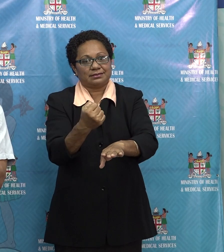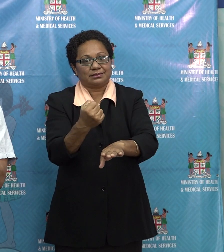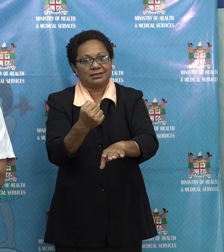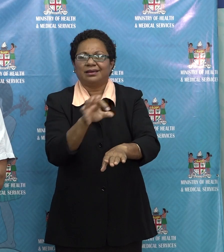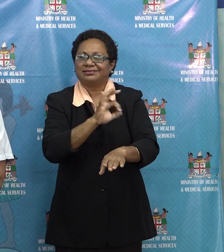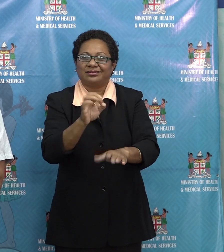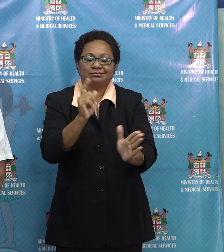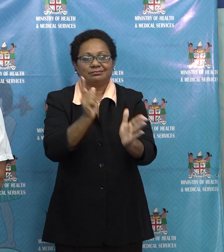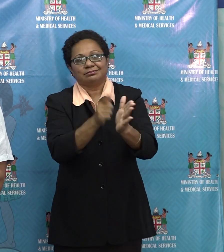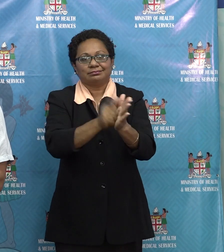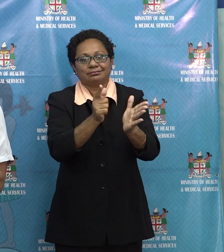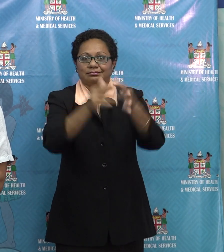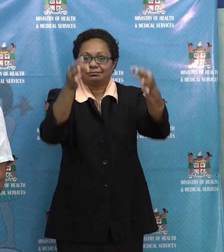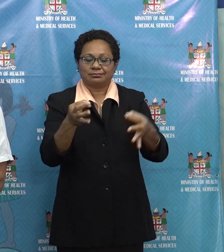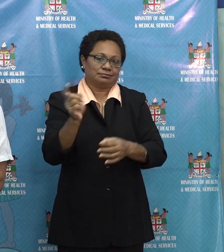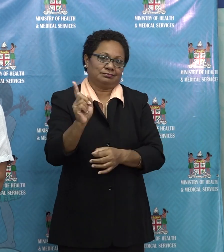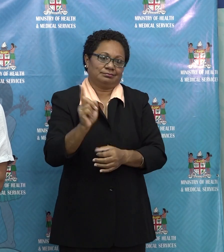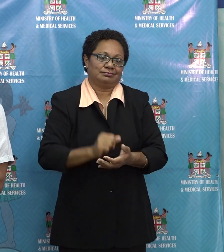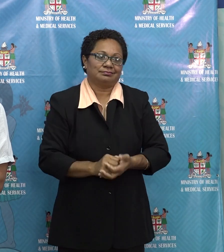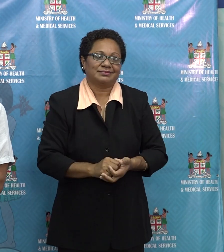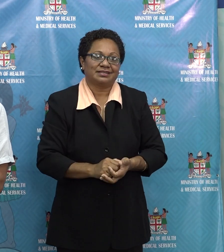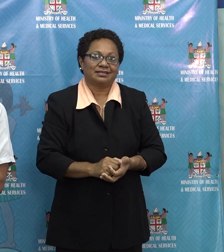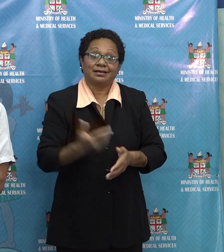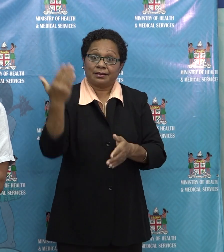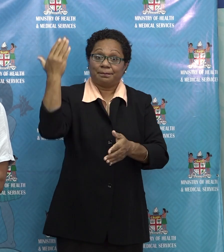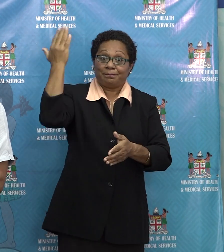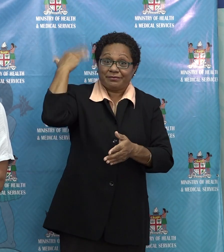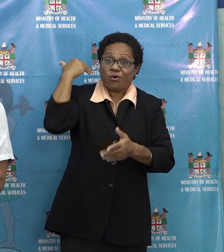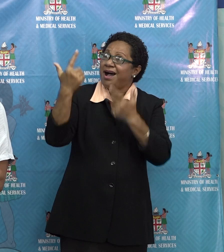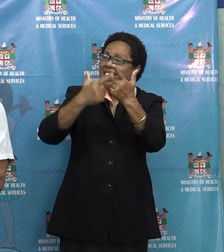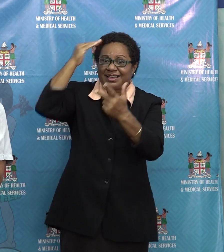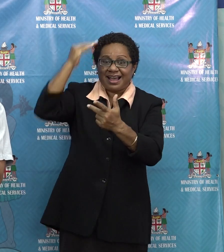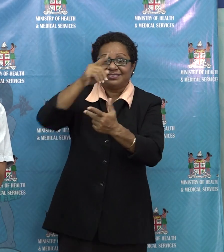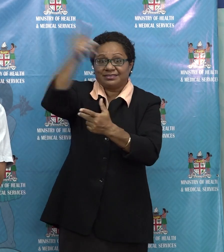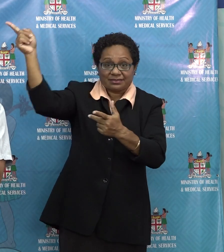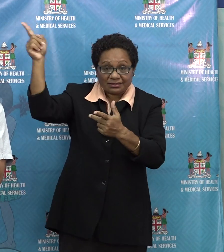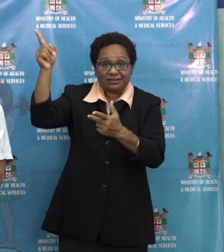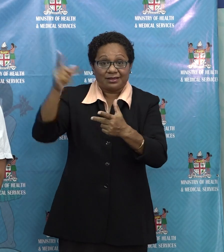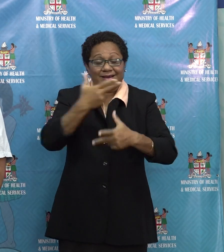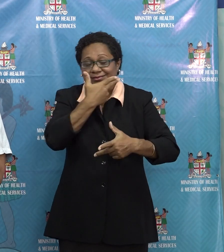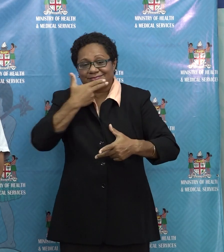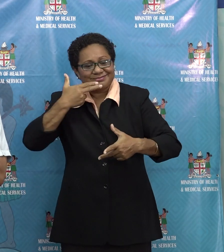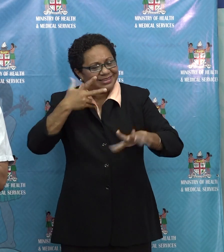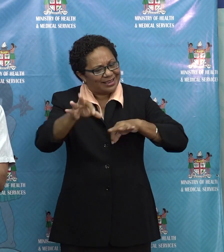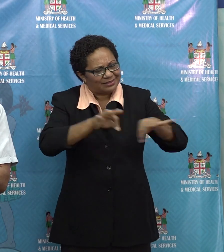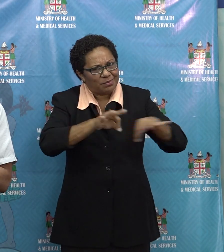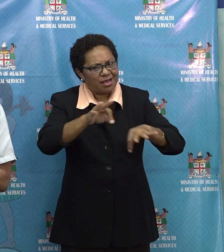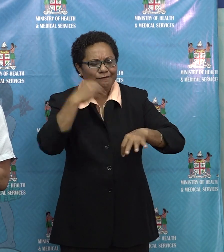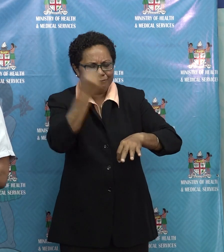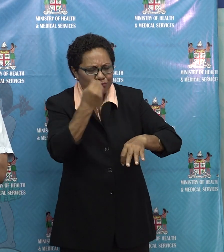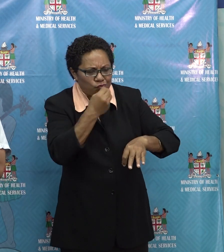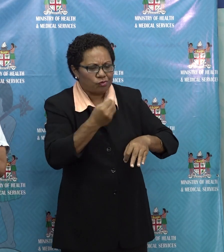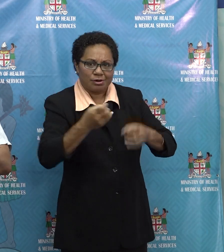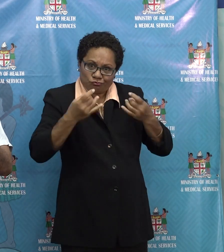throw in just immediately. Okay? It's been done before in other countries. They have a nice planned process. They have food delivery